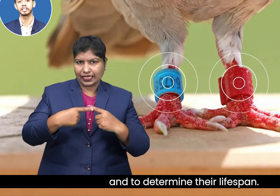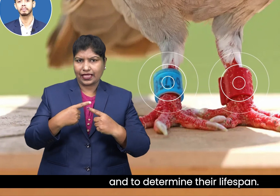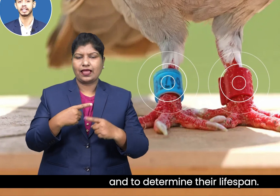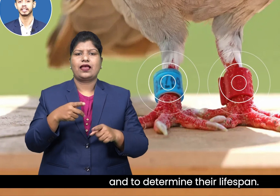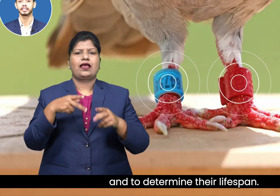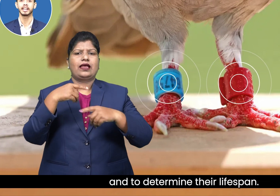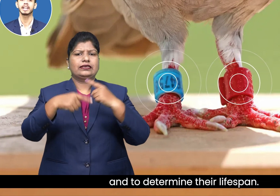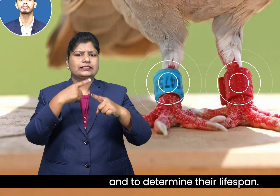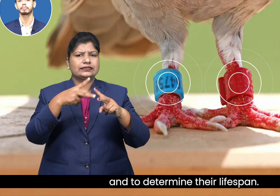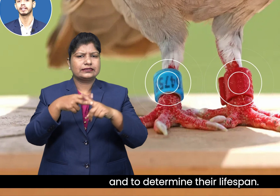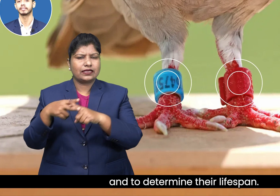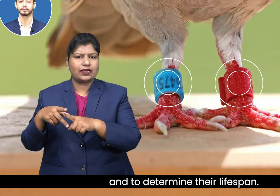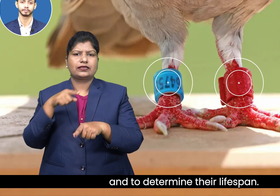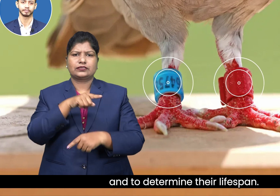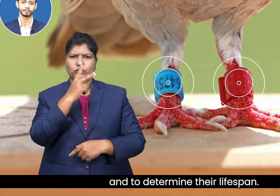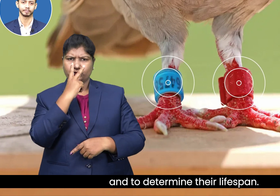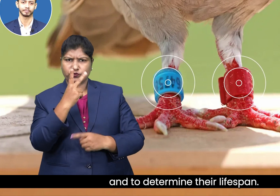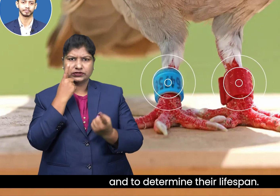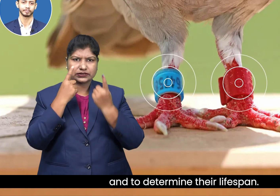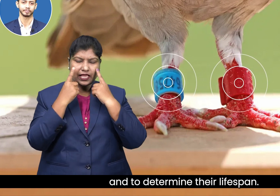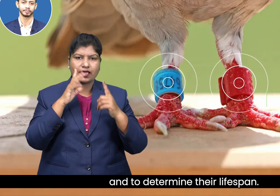to determine their lifespan.